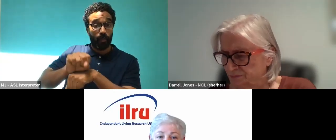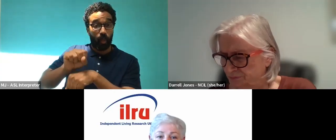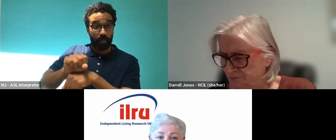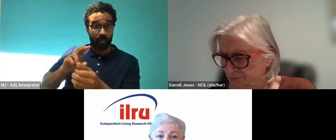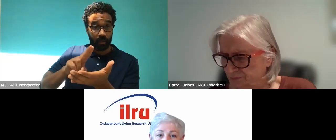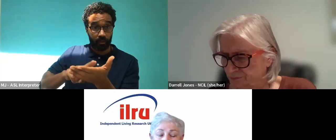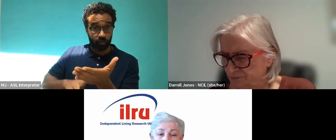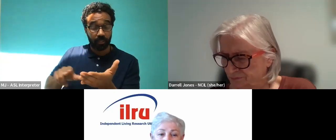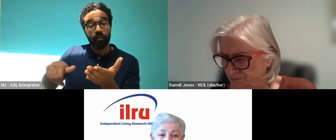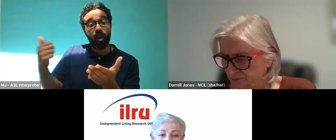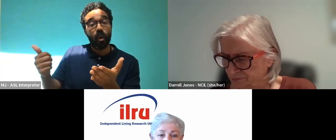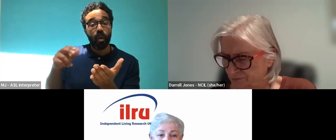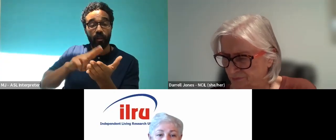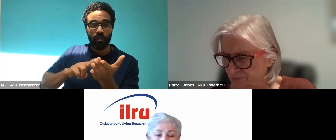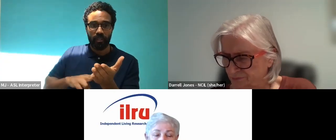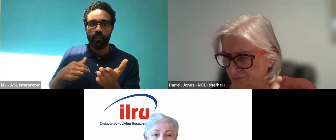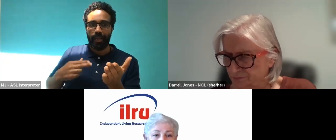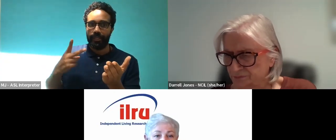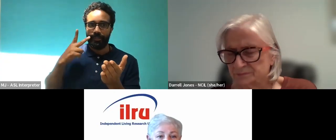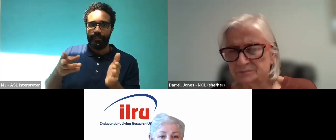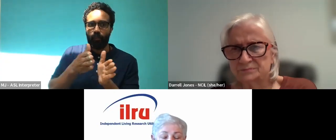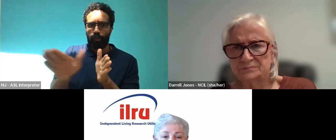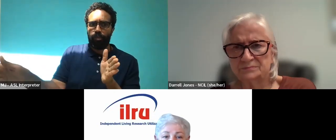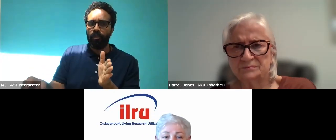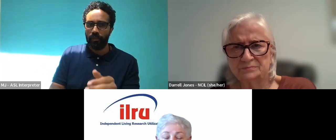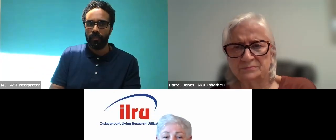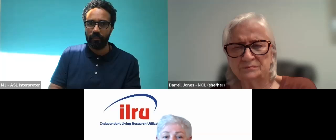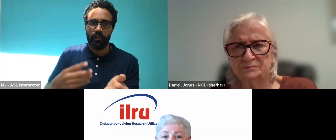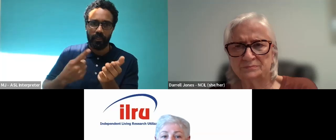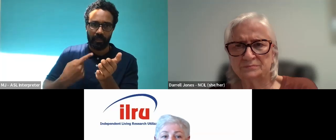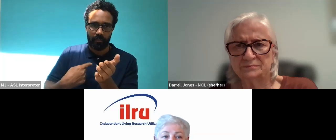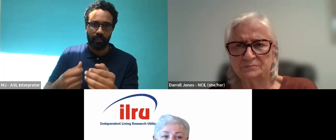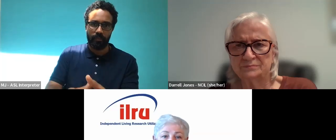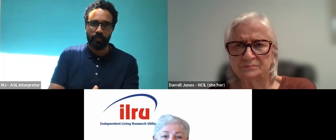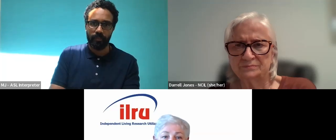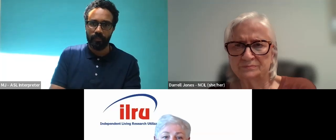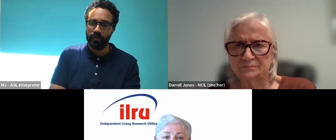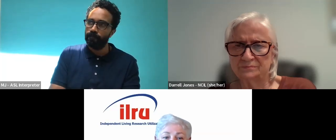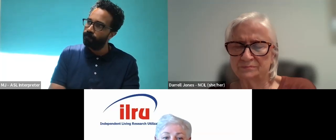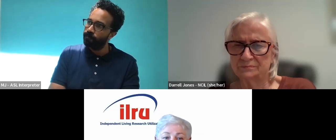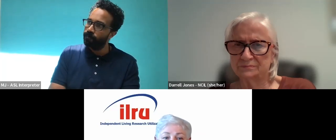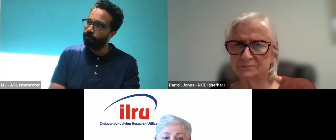other contracts, I see a little drift there sometimes.